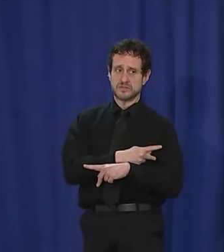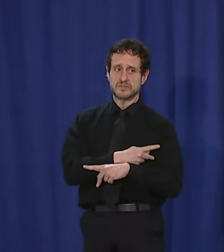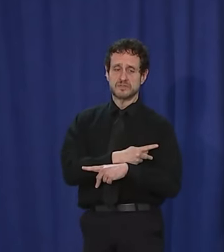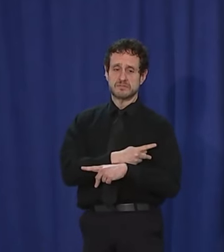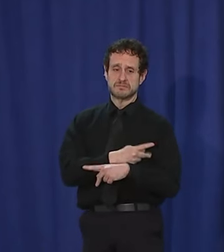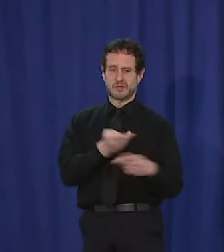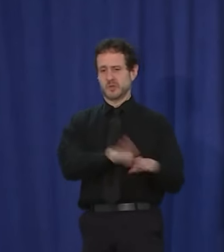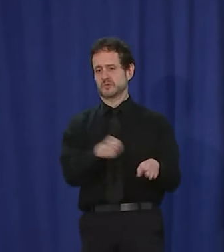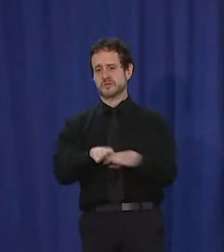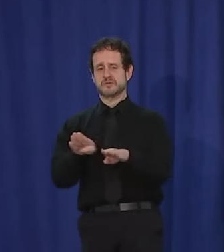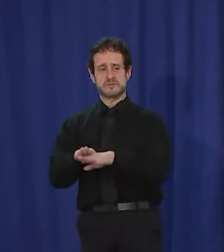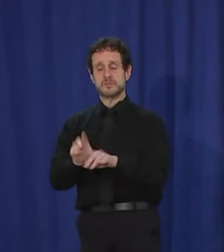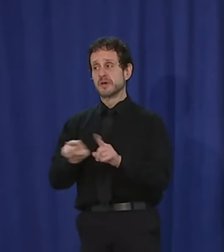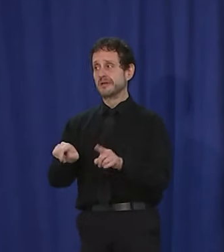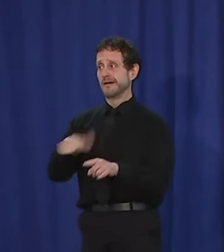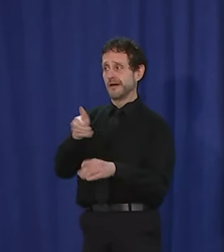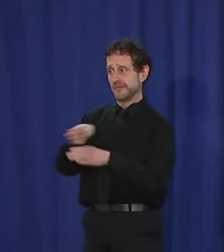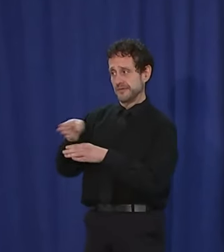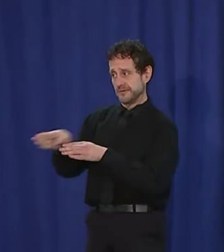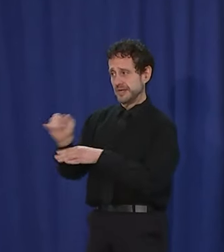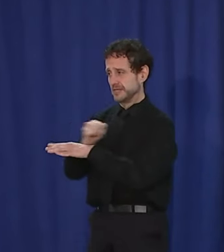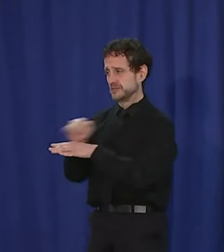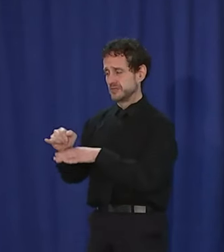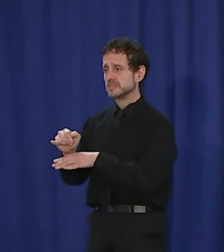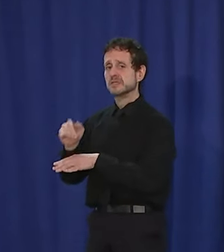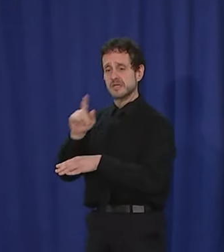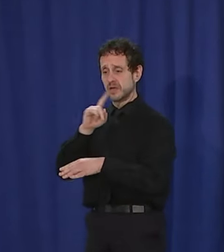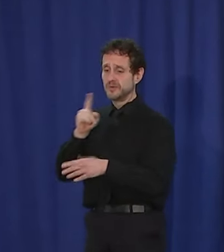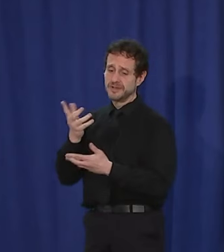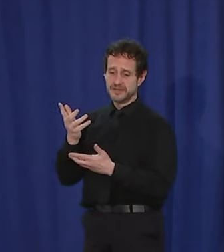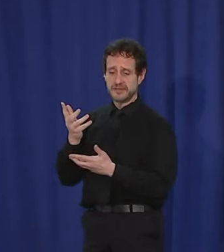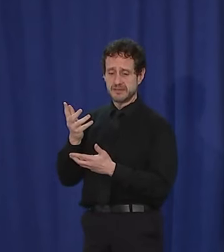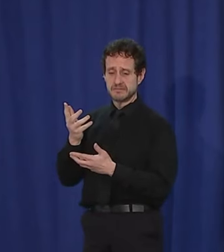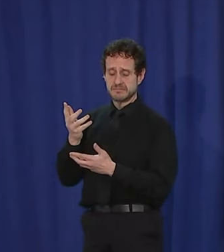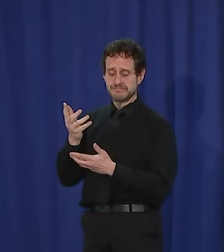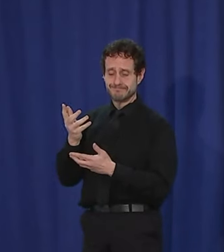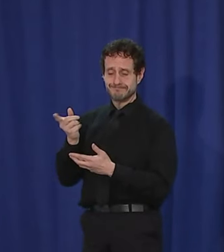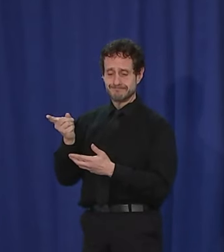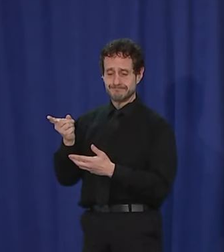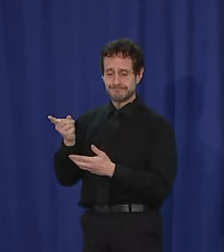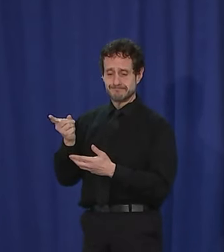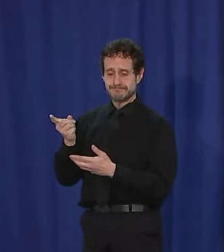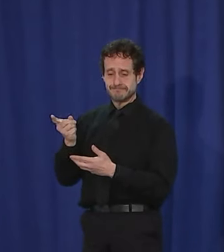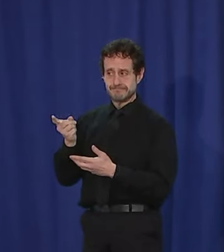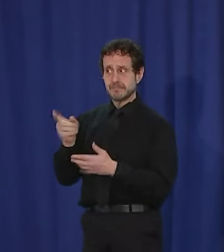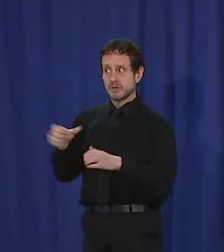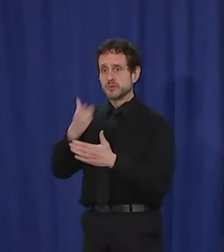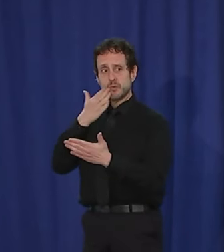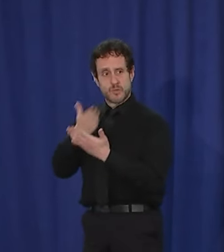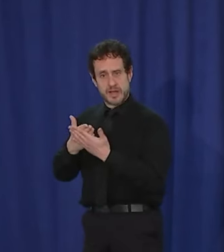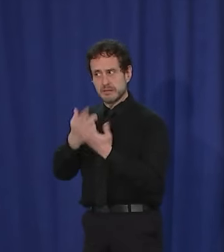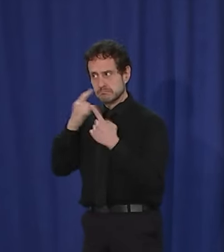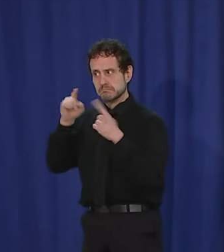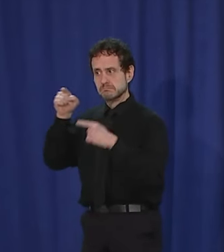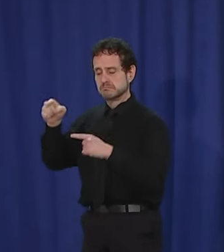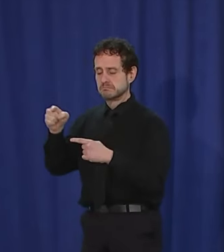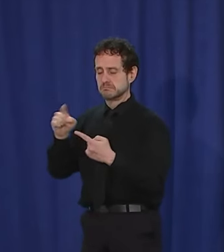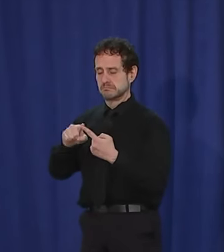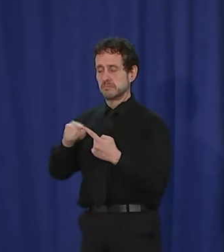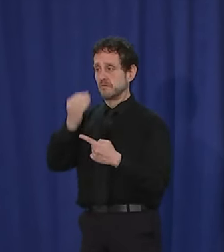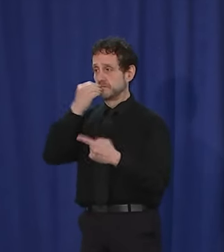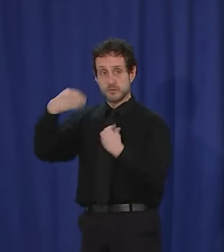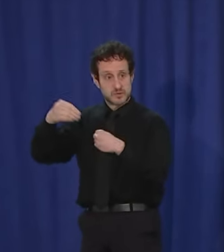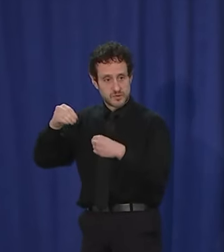see other industries that are really having are really doing quite well, groceries,